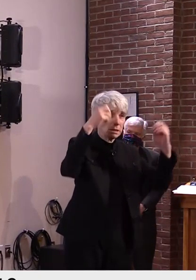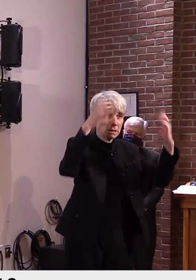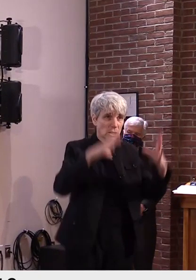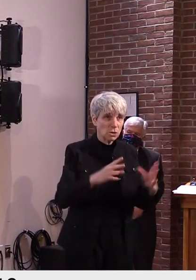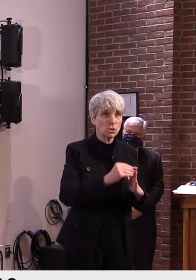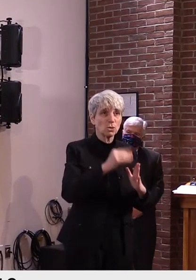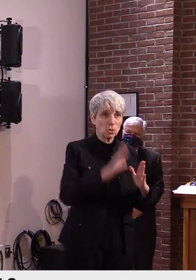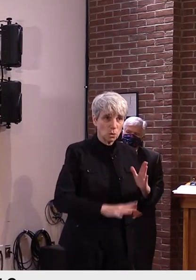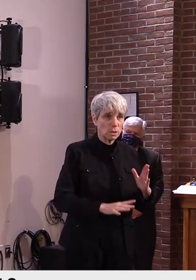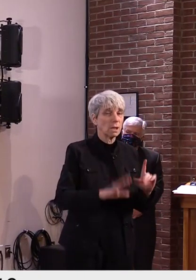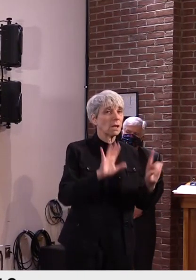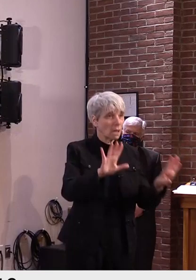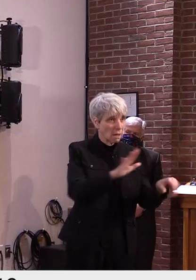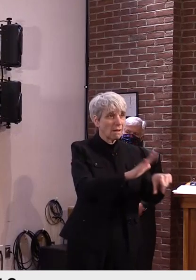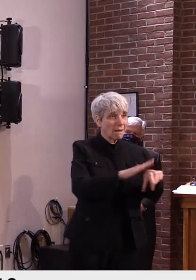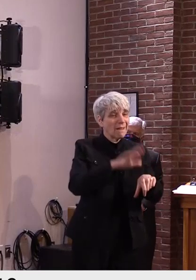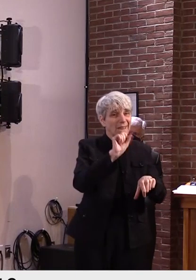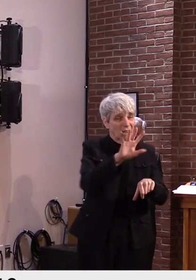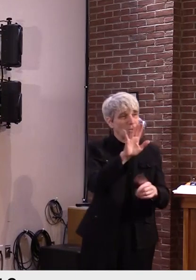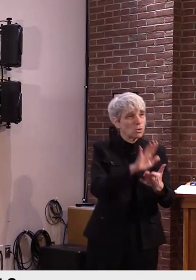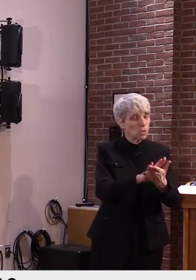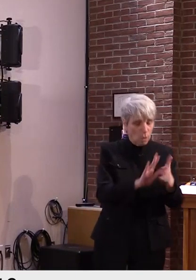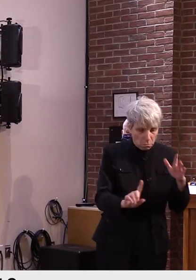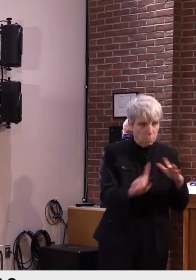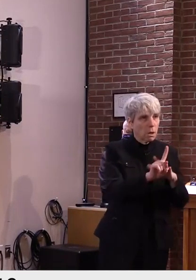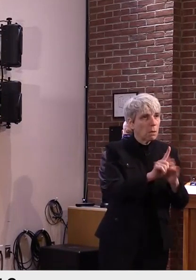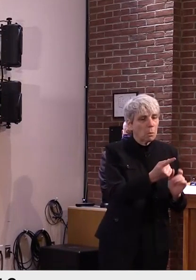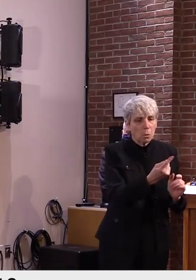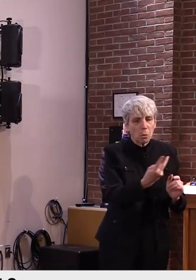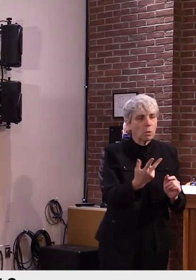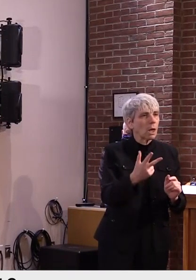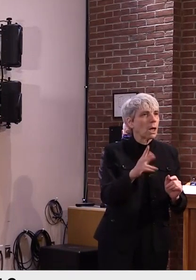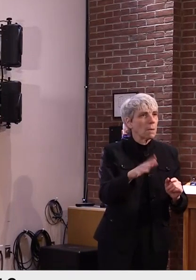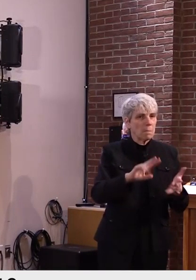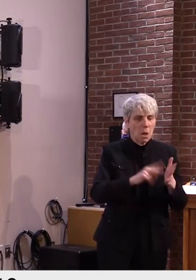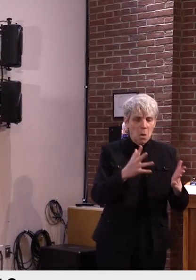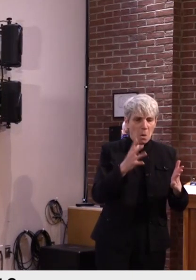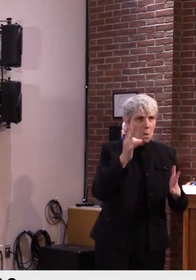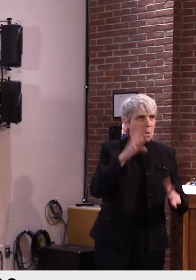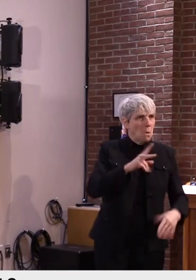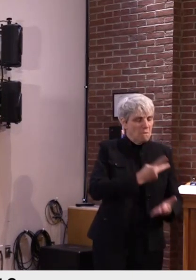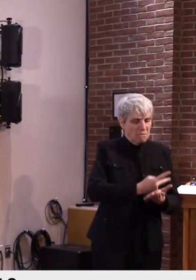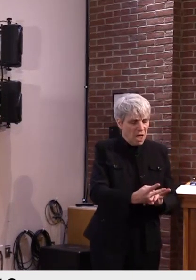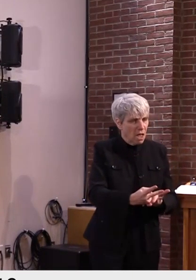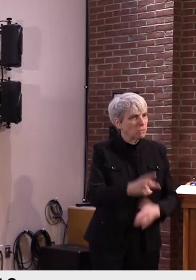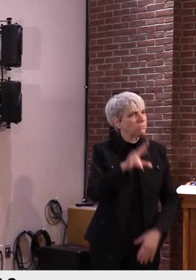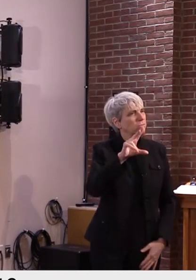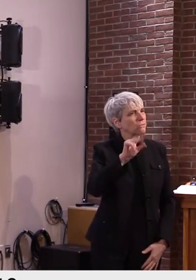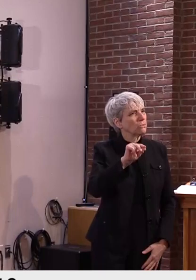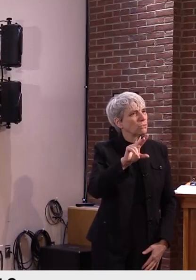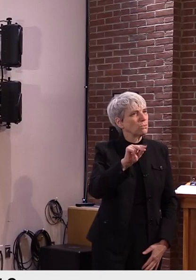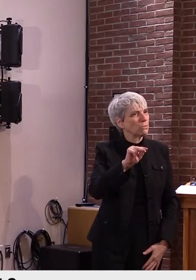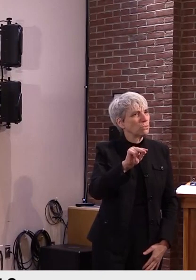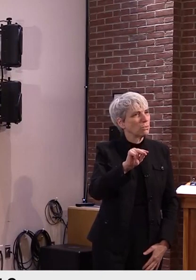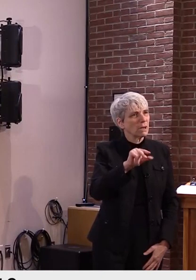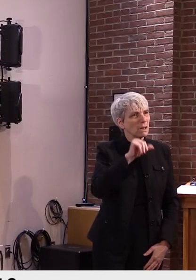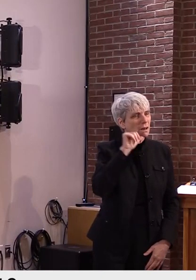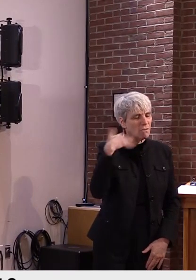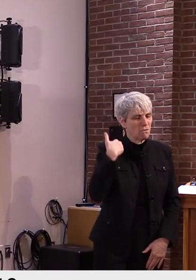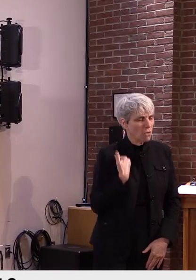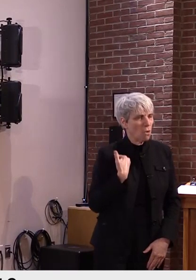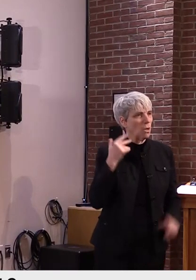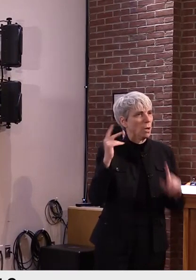your part, any more than your child getting sick at home is a failure. It is the nature of this virus to be easily transmitted